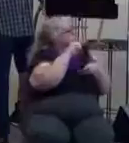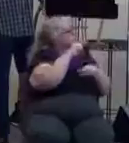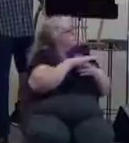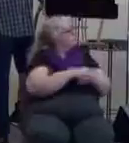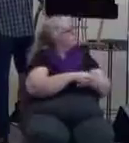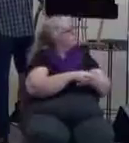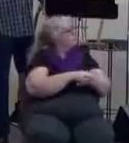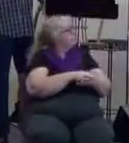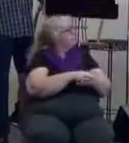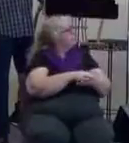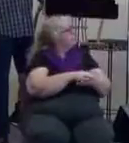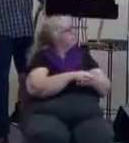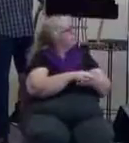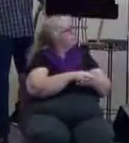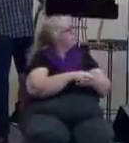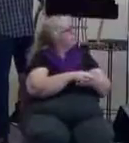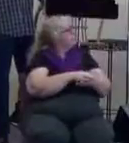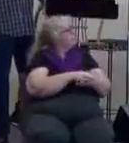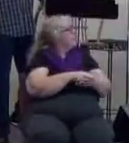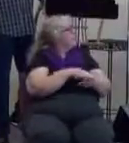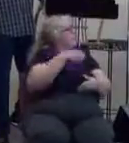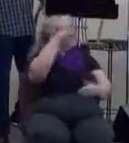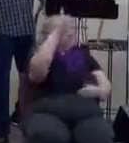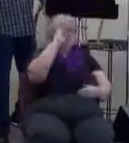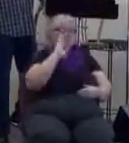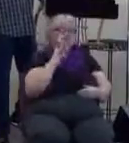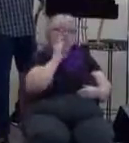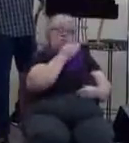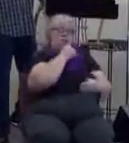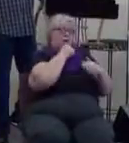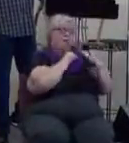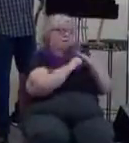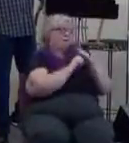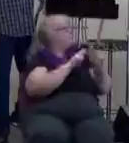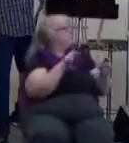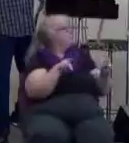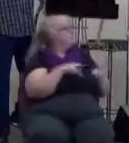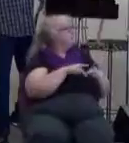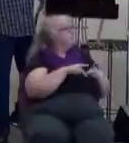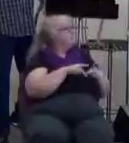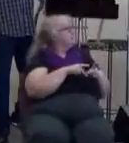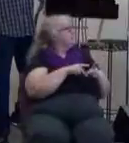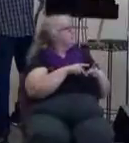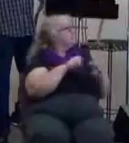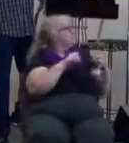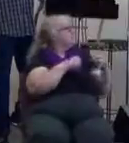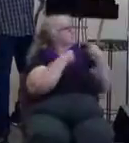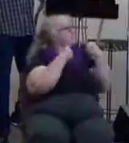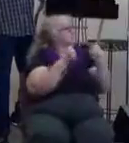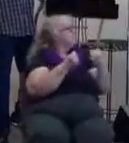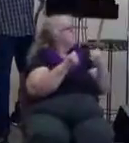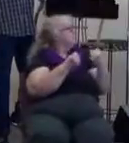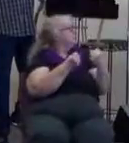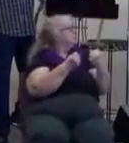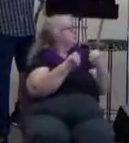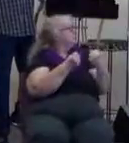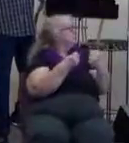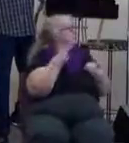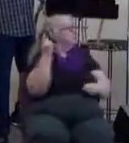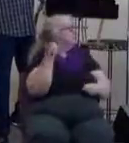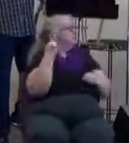I didn't write it down or I didn't read it. God is our refuge and strength and